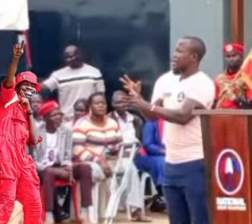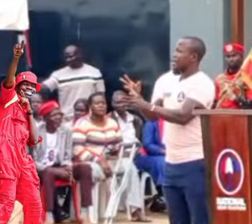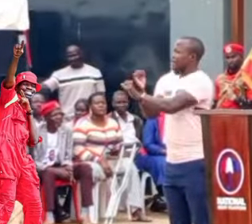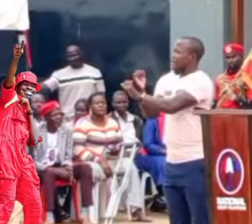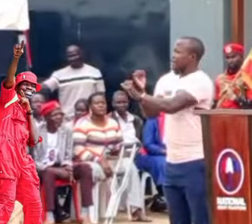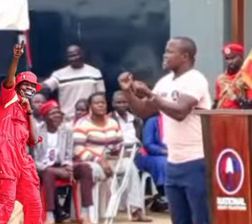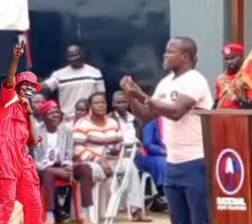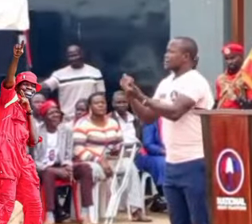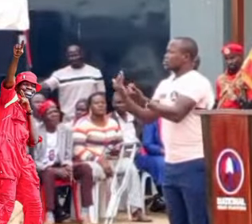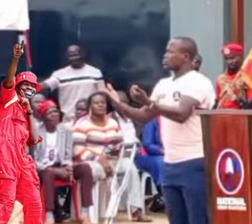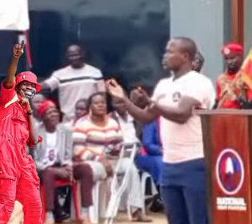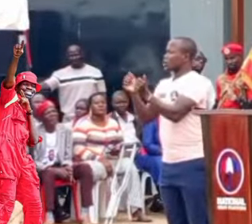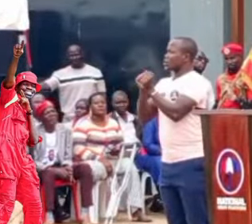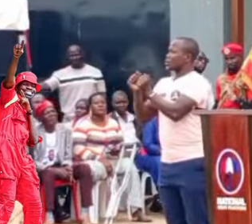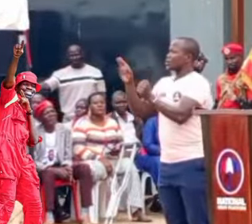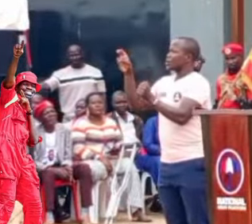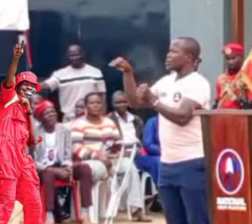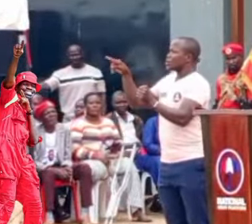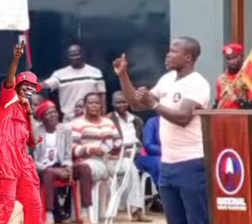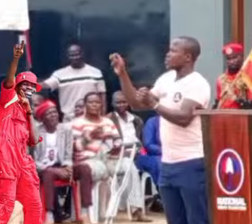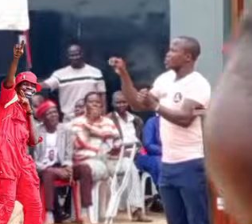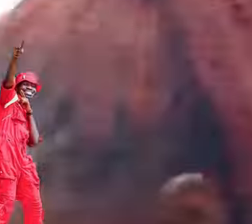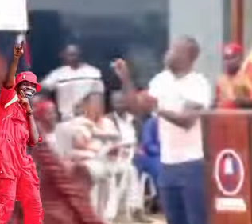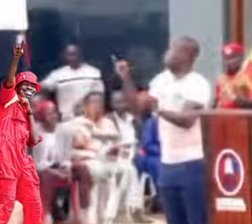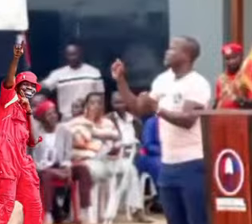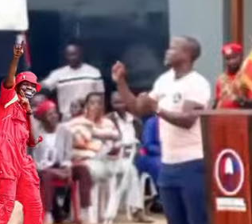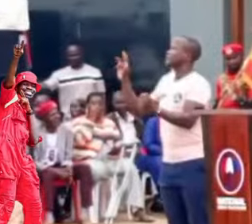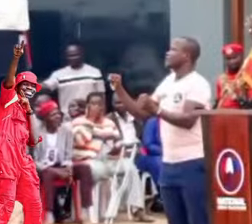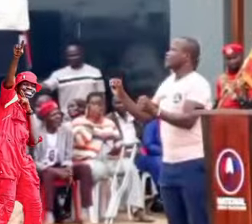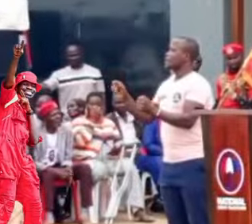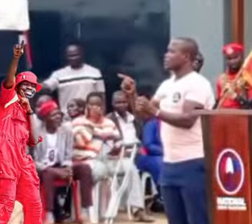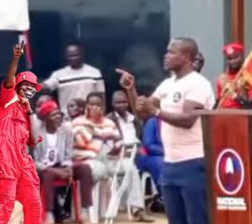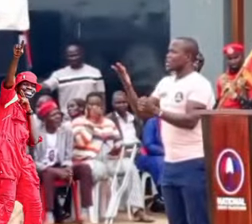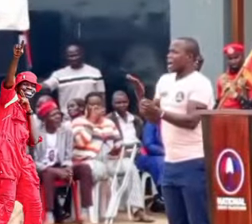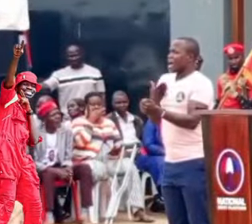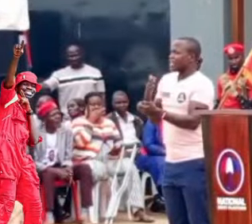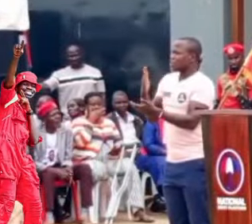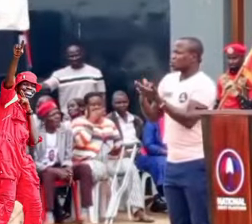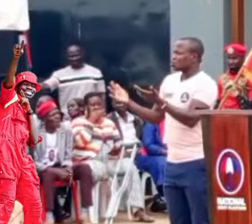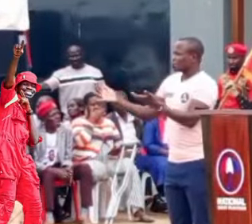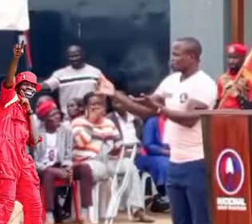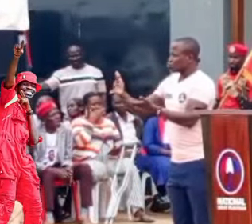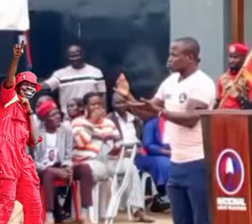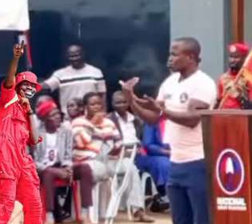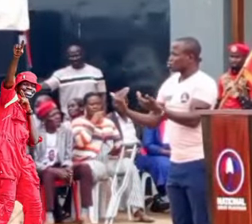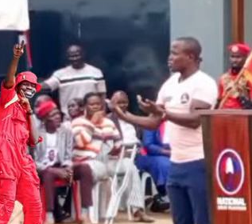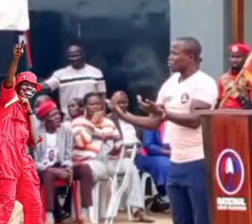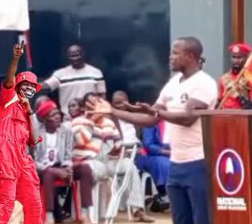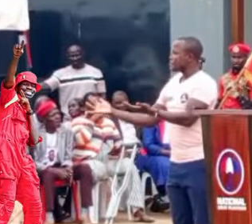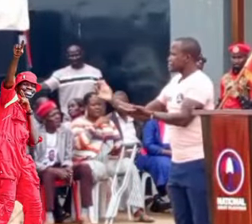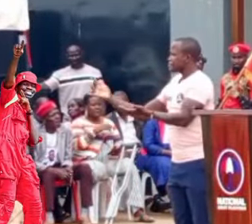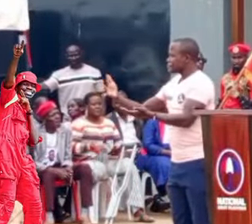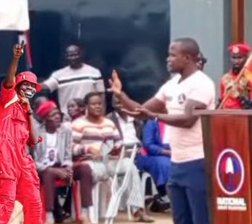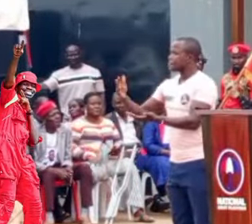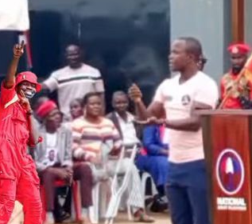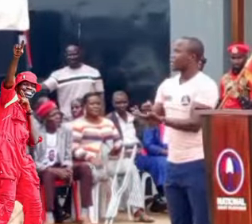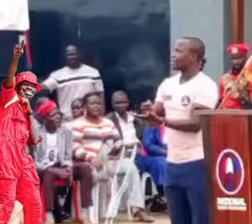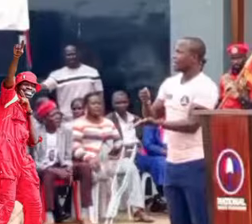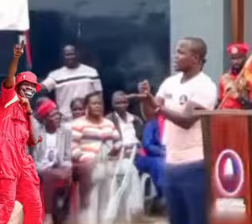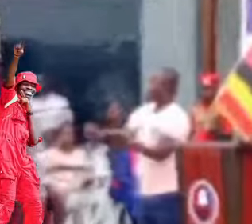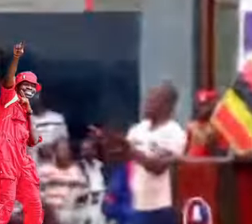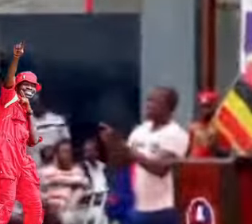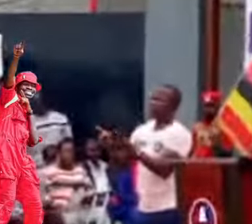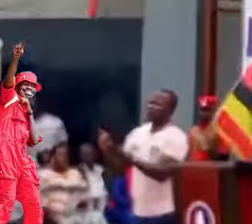abaana mwebimunyuma abakuŋŋaanya n'abayambayamba ndowooza alina abamuyambako mbebaza era nsaba mugende maaso